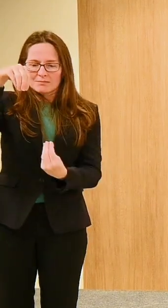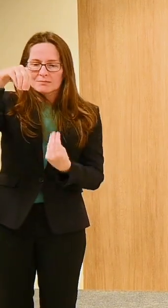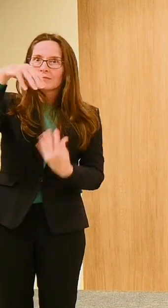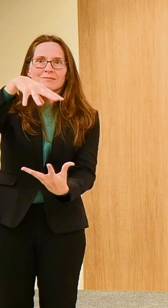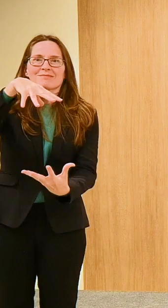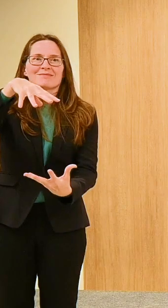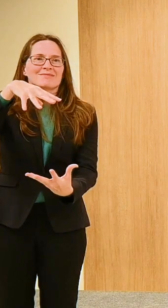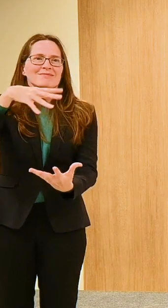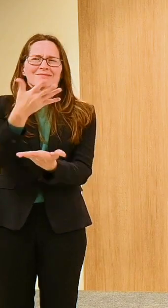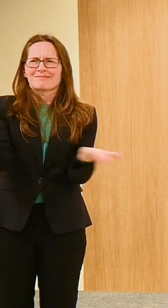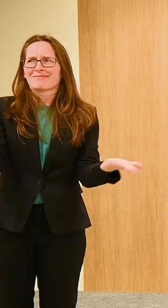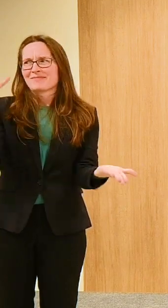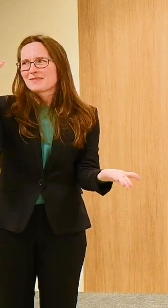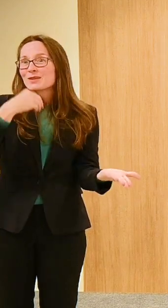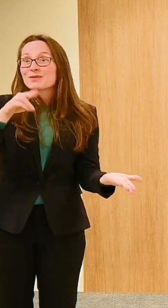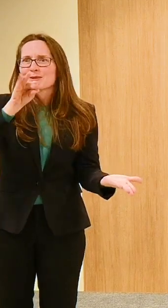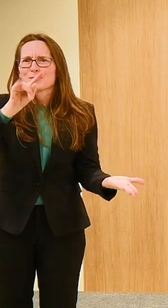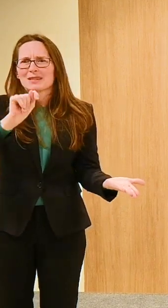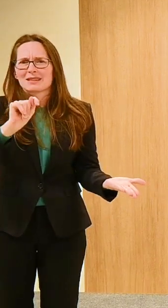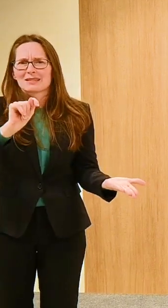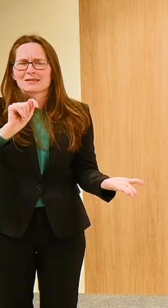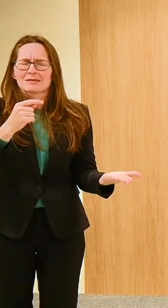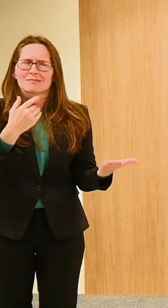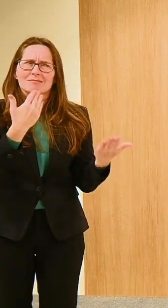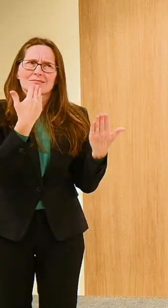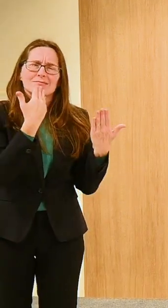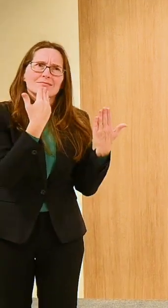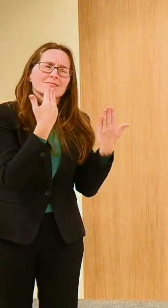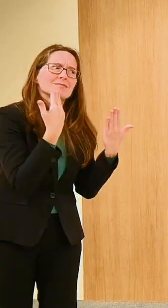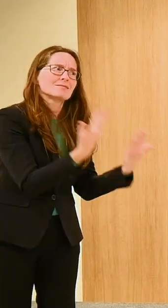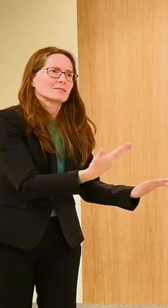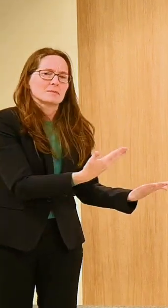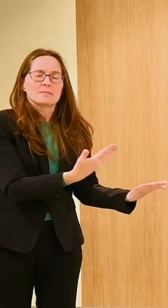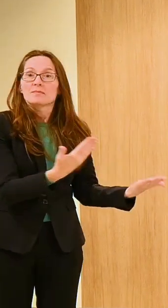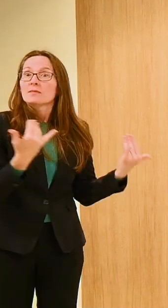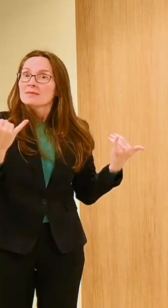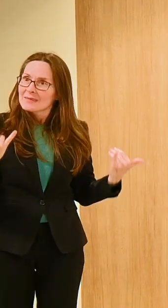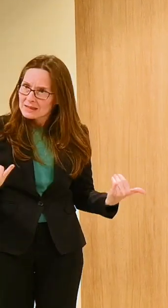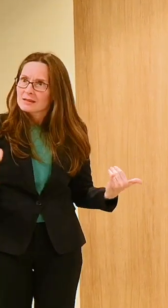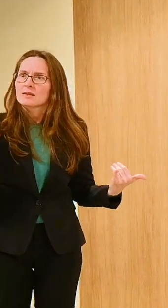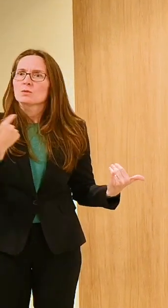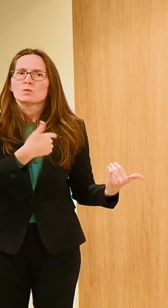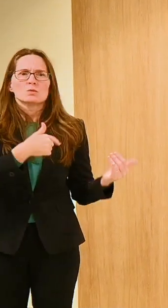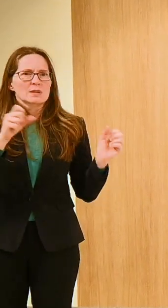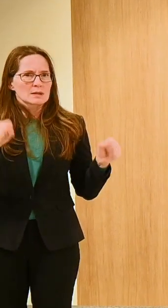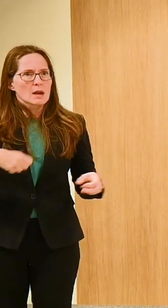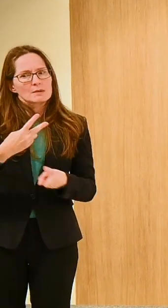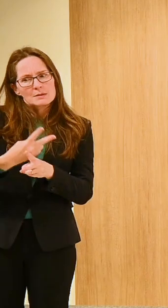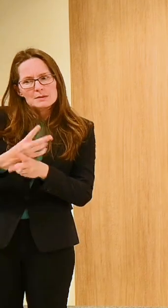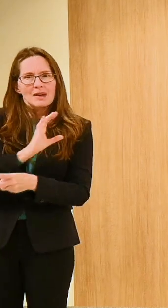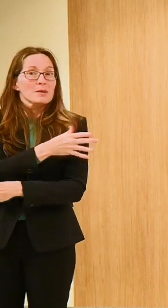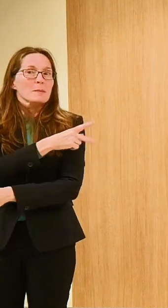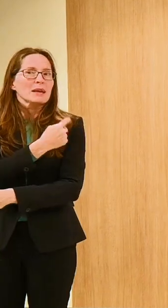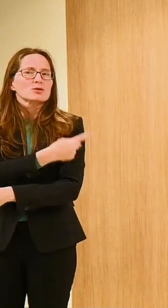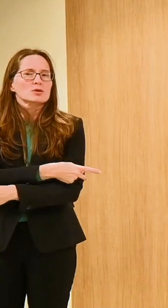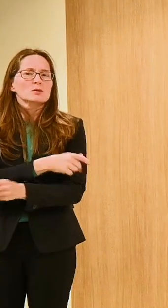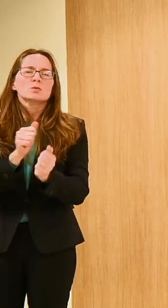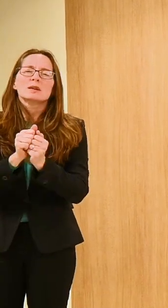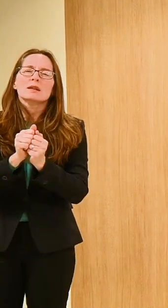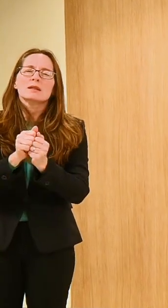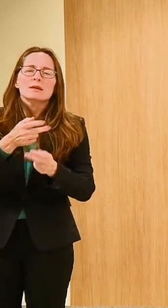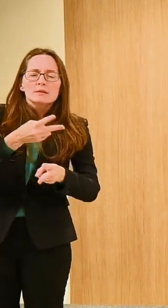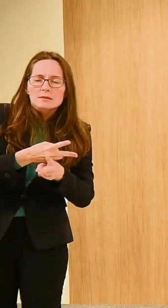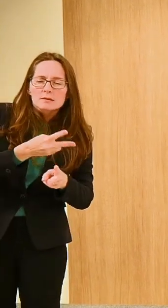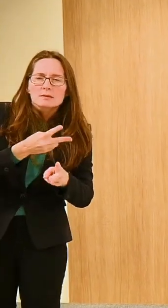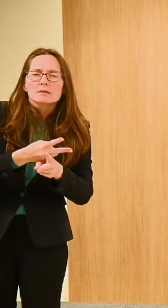thank you enough for this. And now we're able to treat our patients with the care the expertise, and the dignity